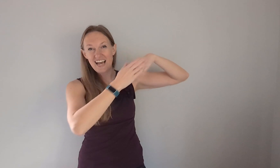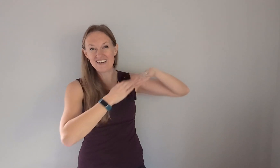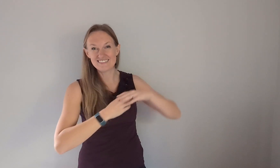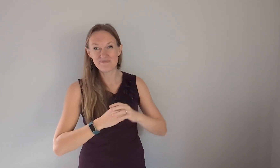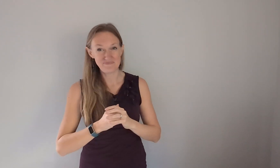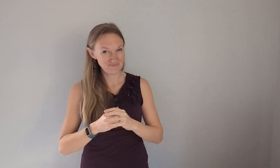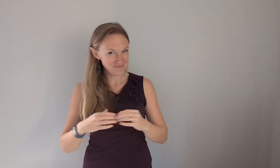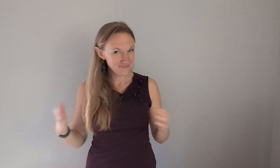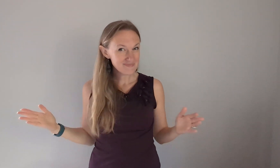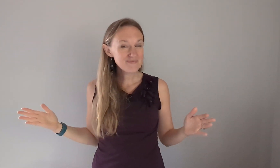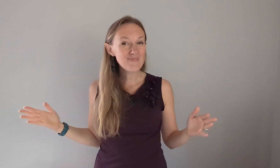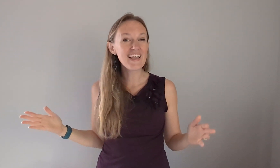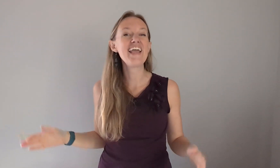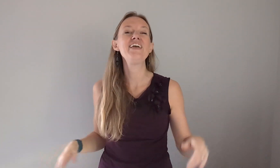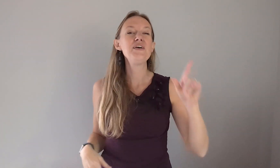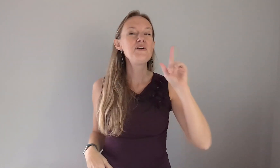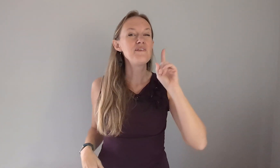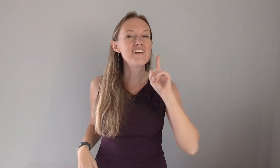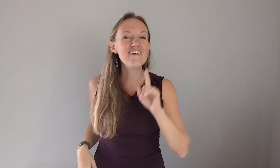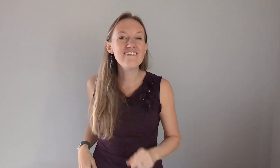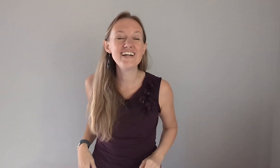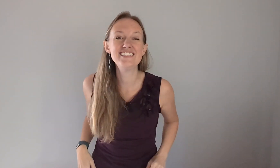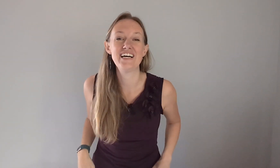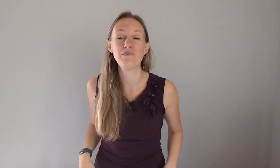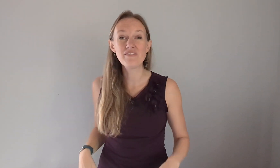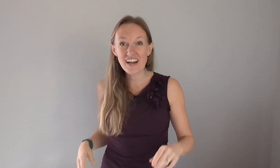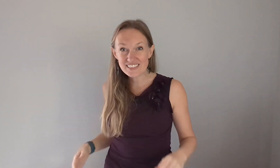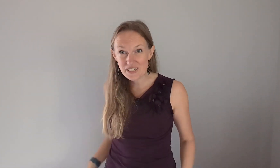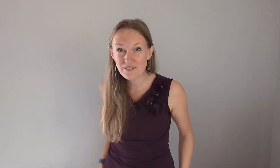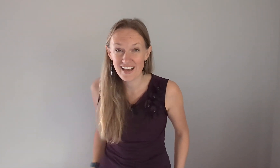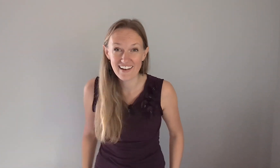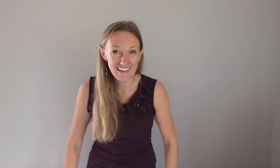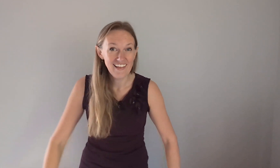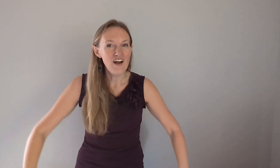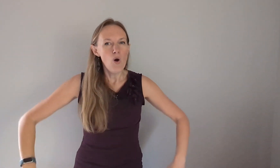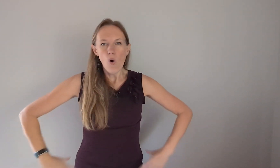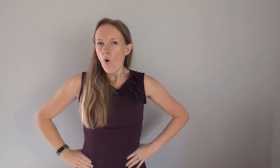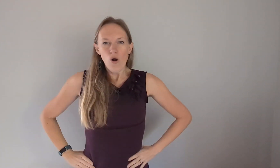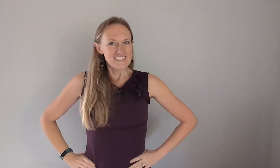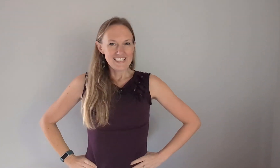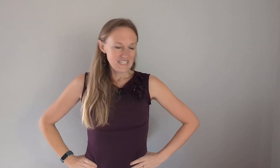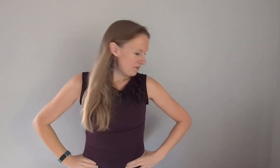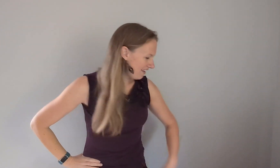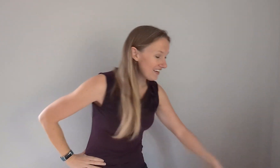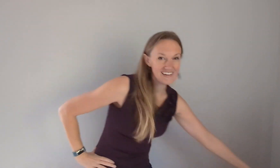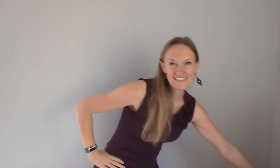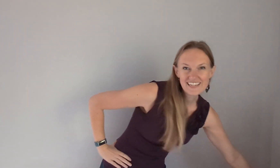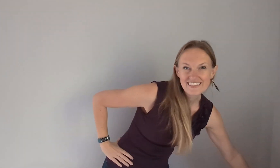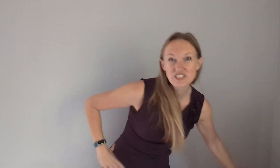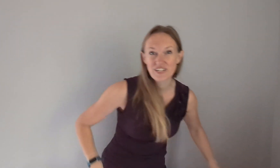down. Okay, we've got 1 done. We've got 2 done. Take a deep breath. I'm going to take a little drink.